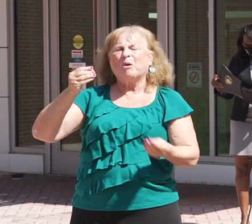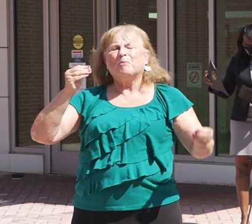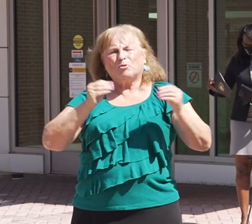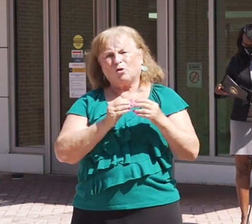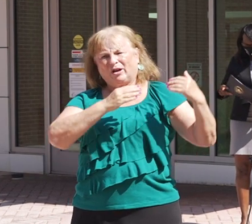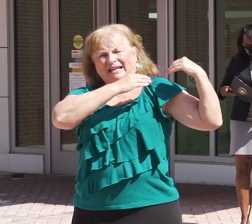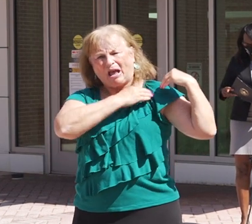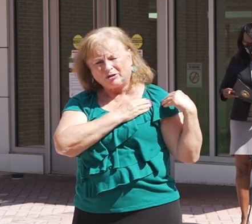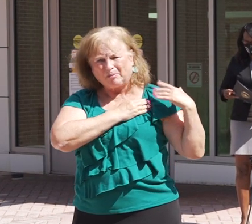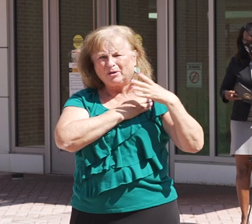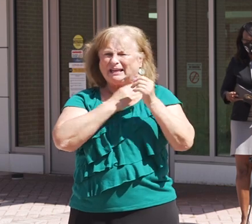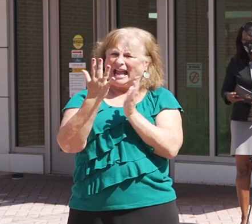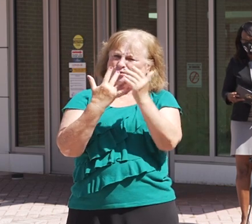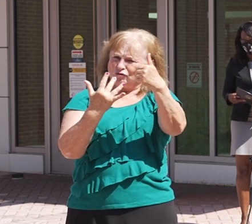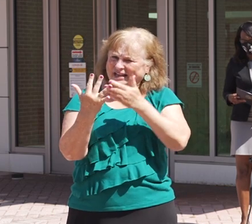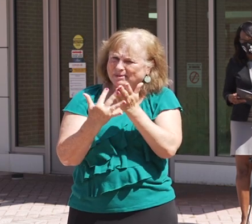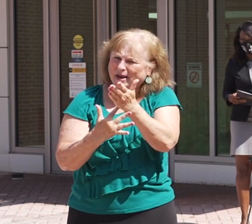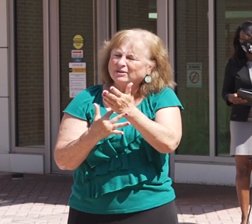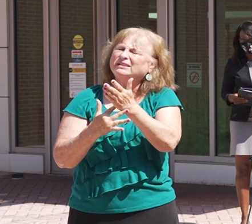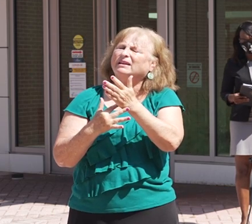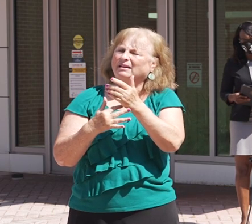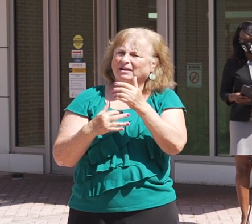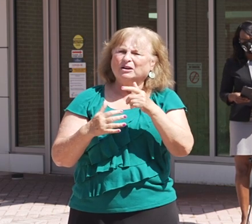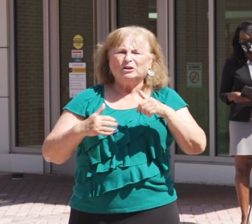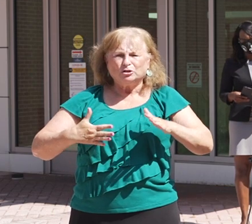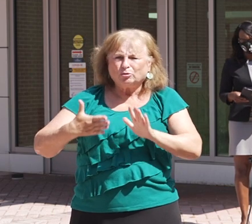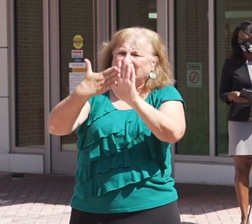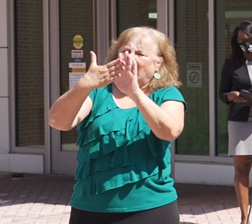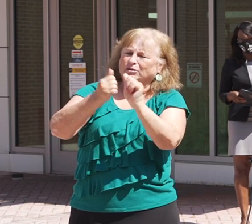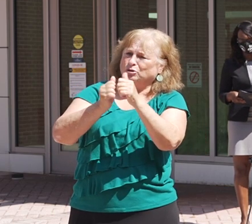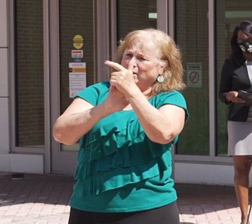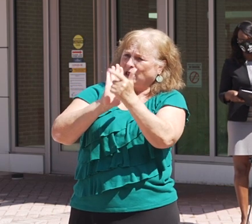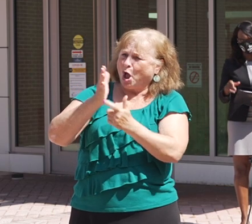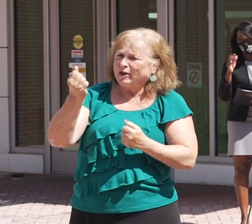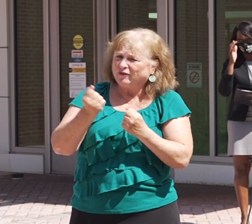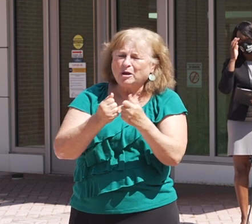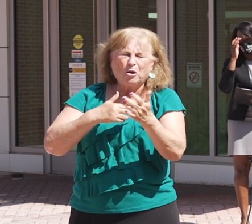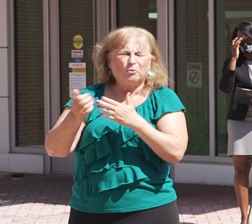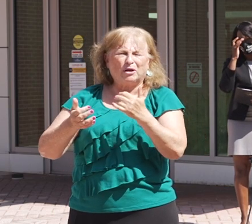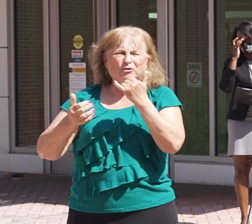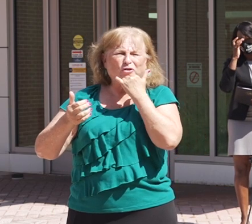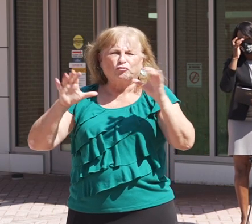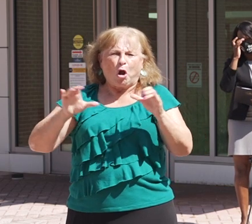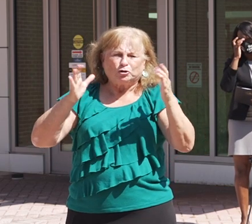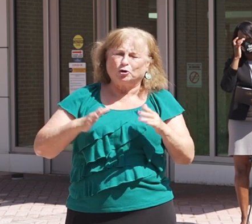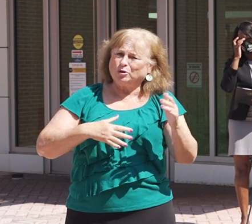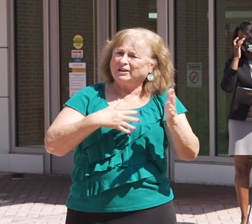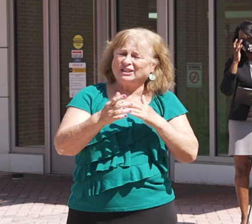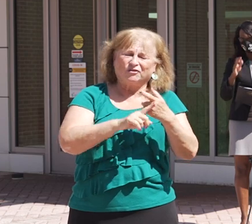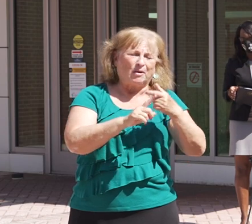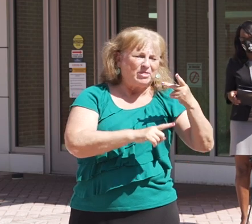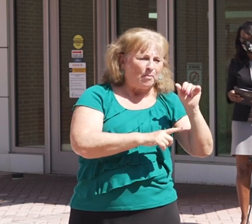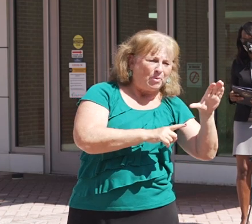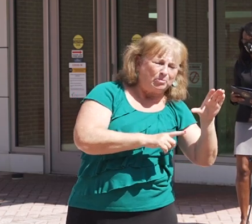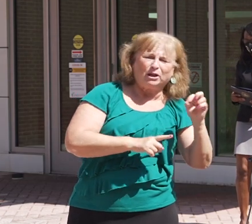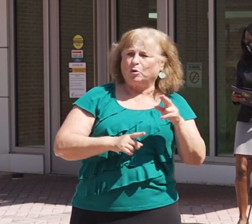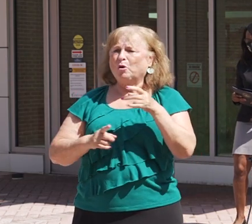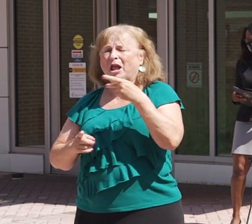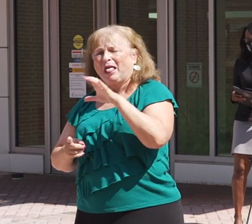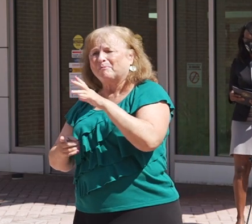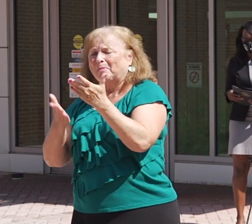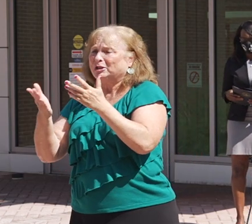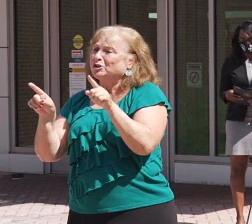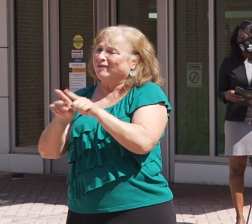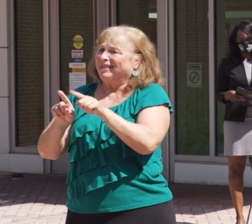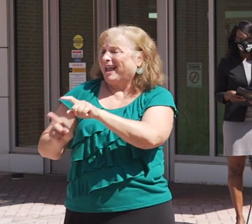accountability and transparency to encounters with law enforcement, whether the wrongdoer is a member of the public or a public servant like a